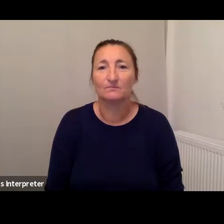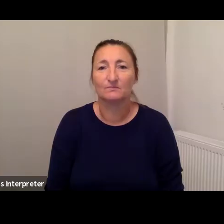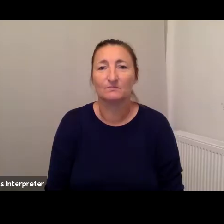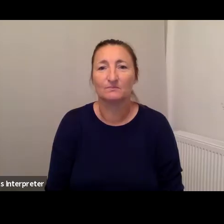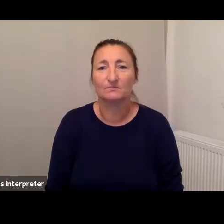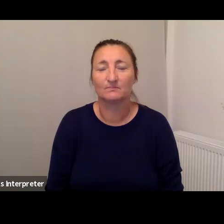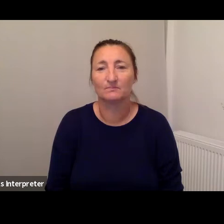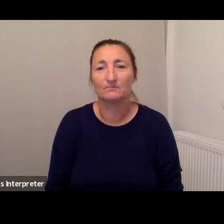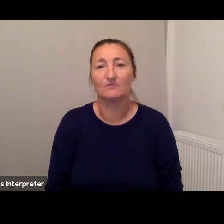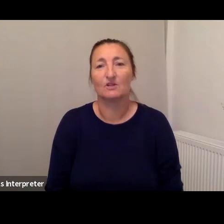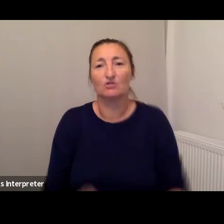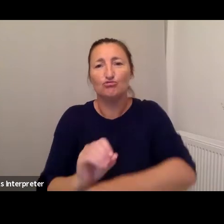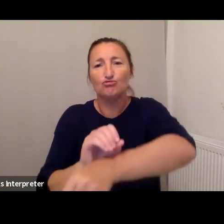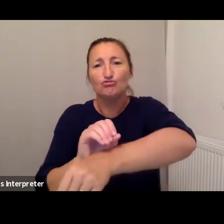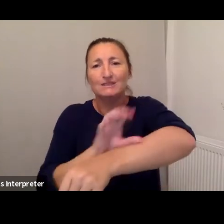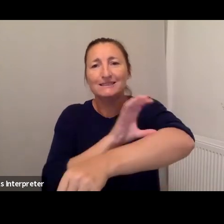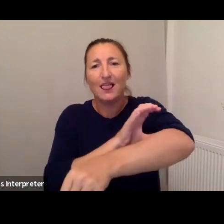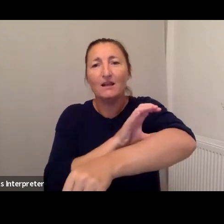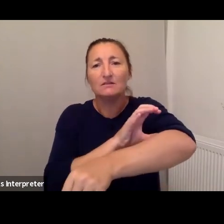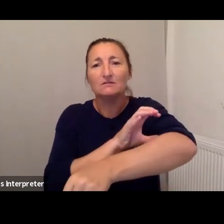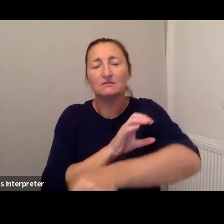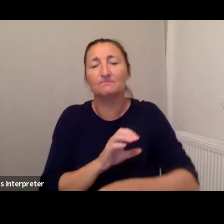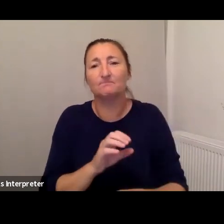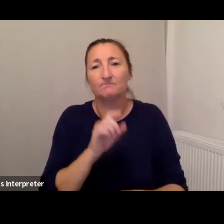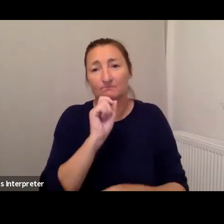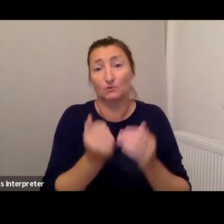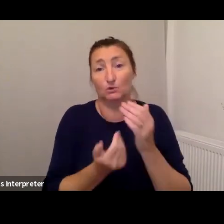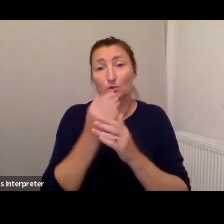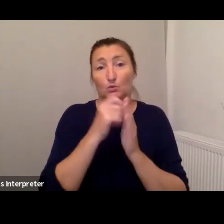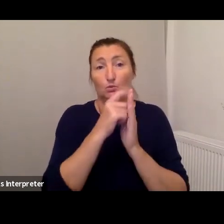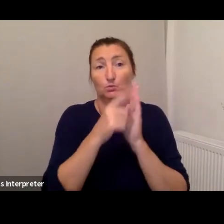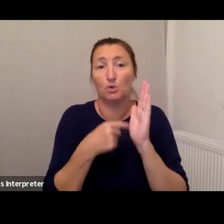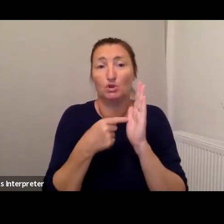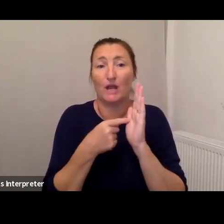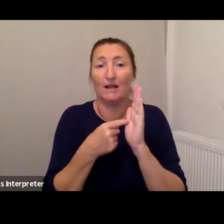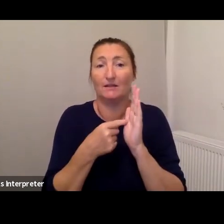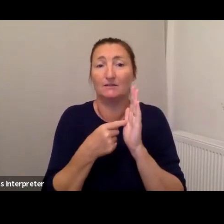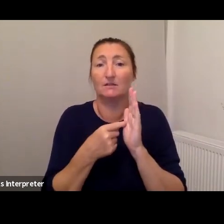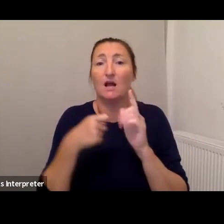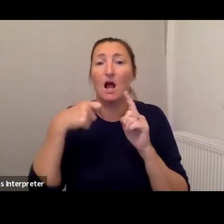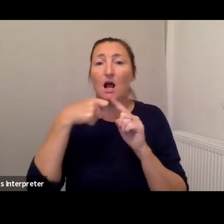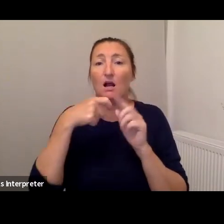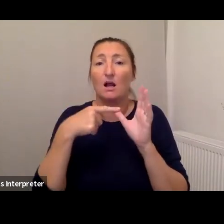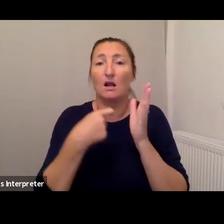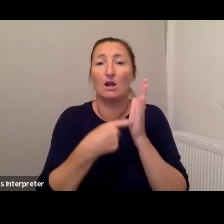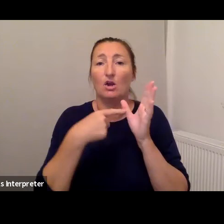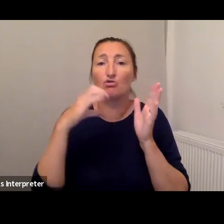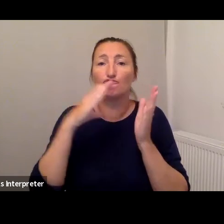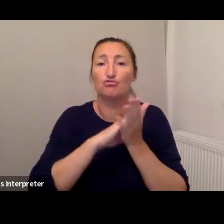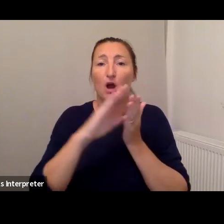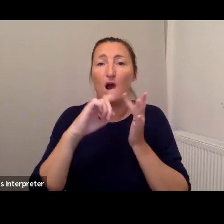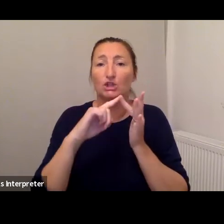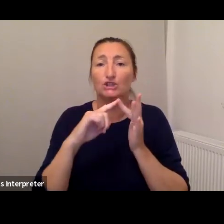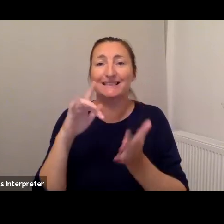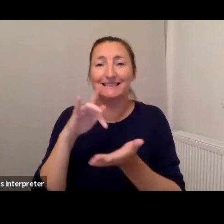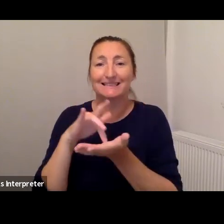Finally, on resilience, in our new project city in Karachi, you may be aware